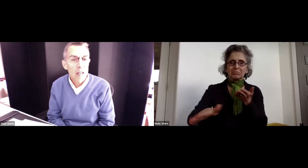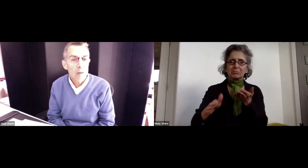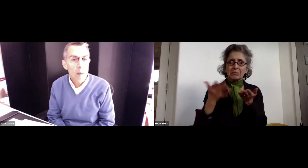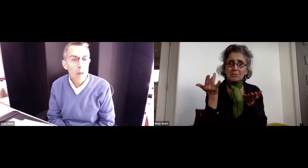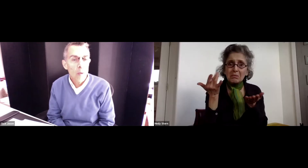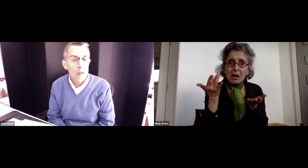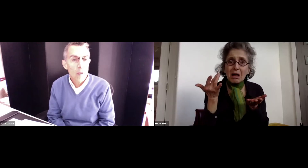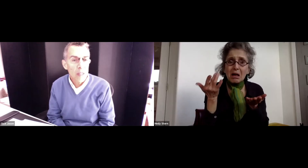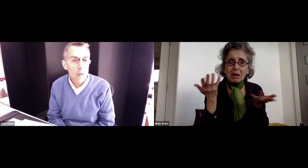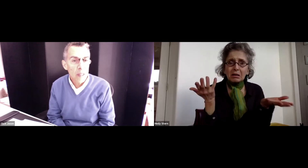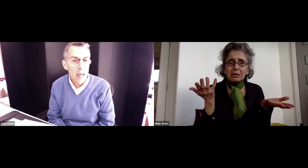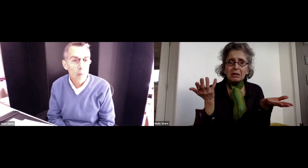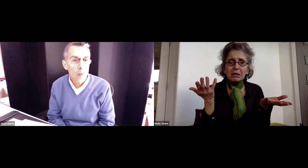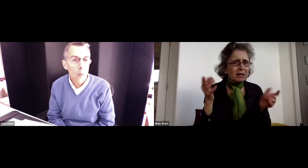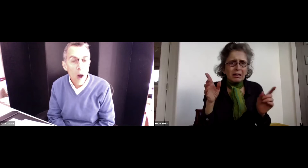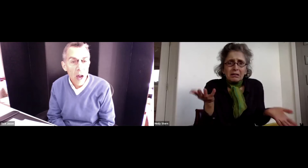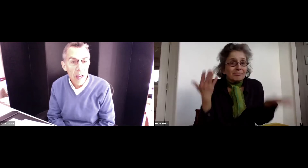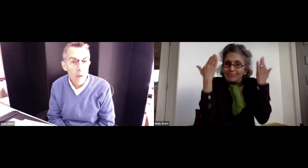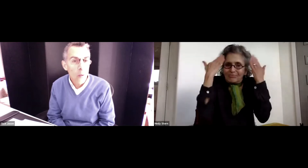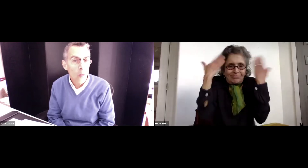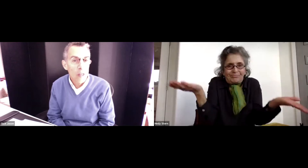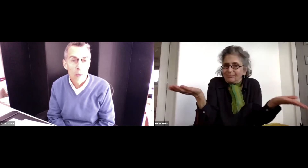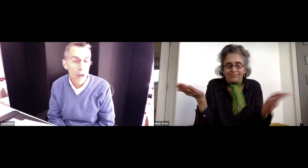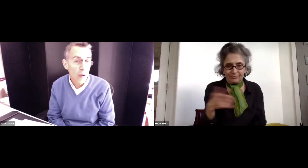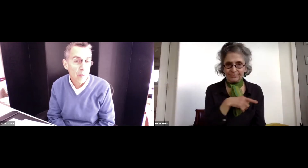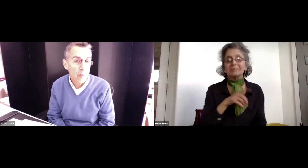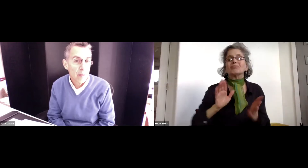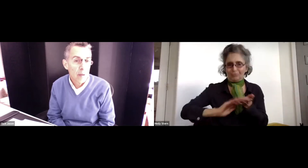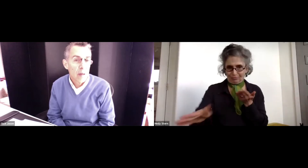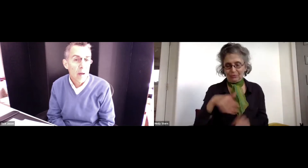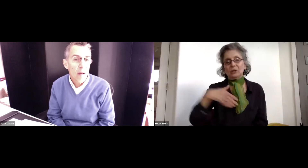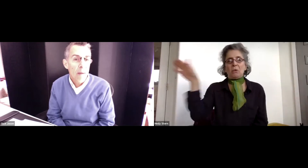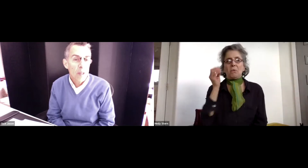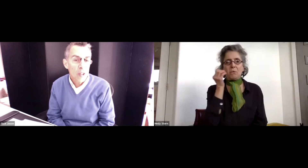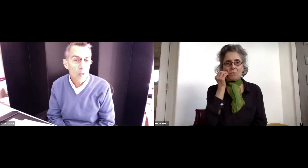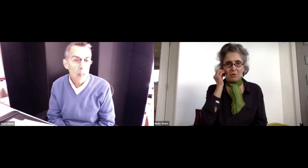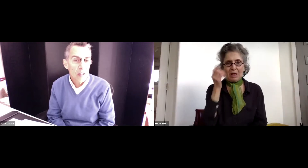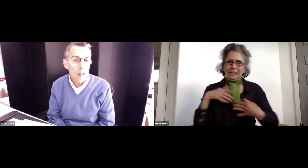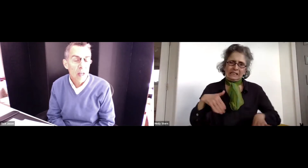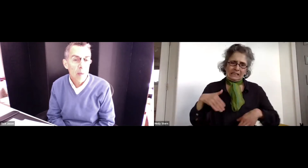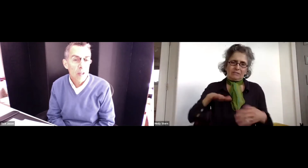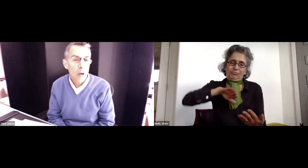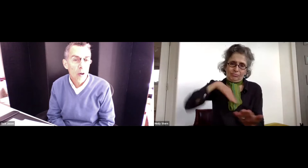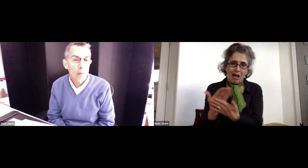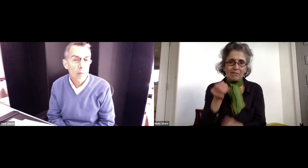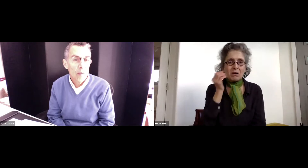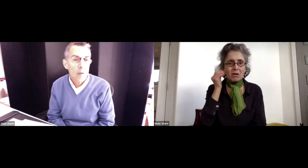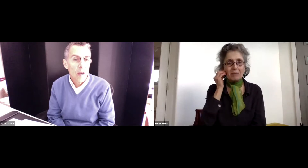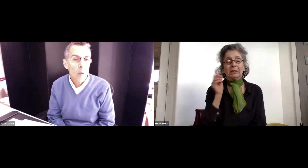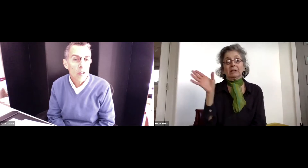mother was released from the camp. Why, we don't know. But she was released and able to go home. When she got